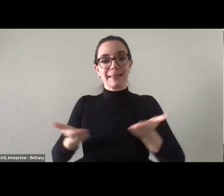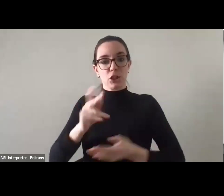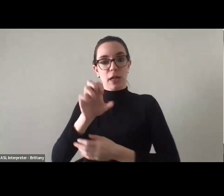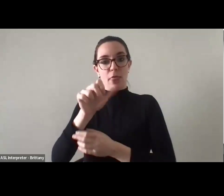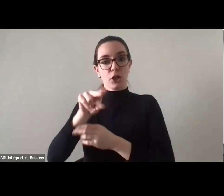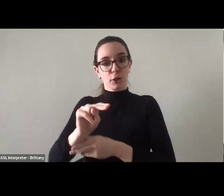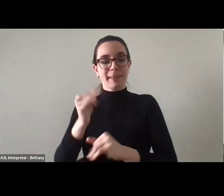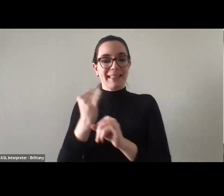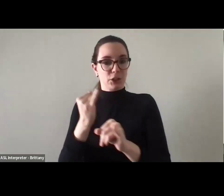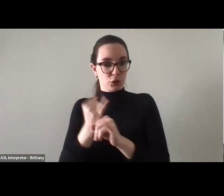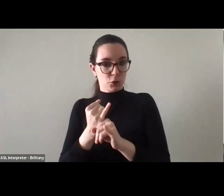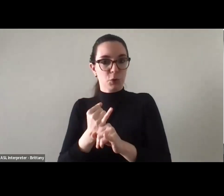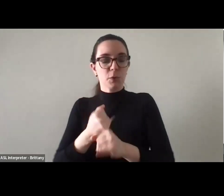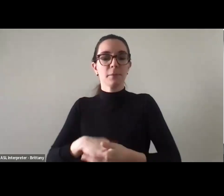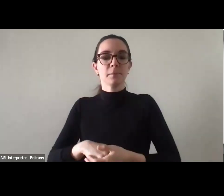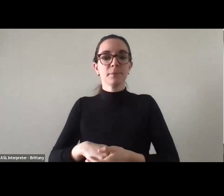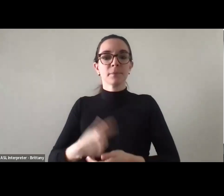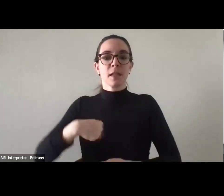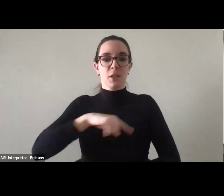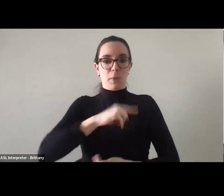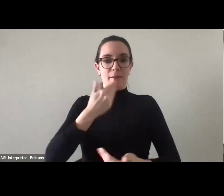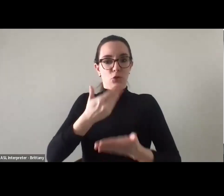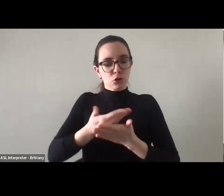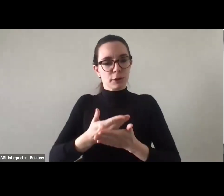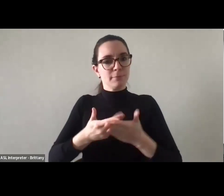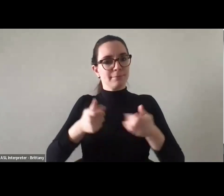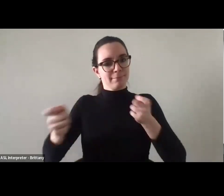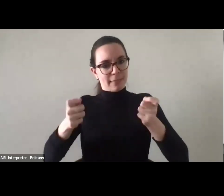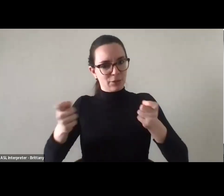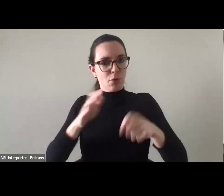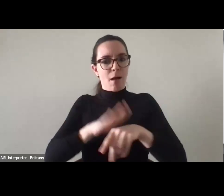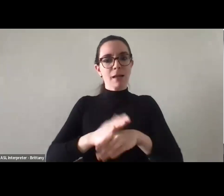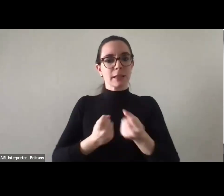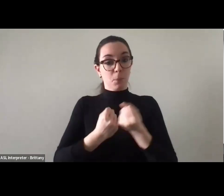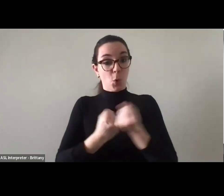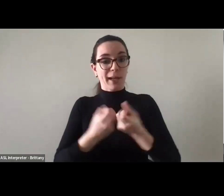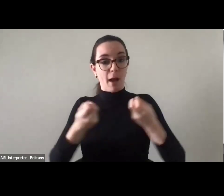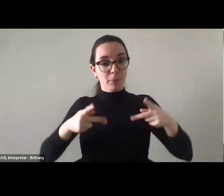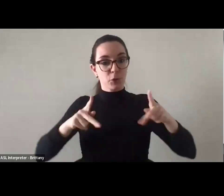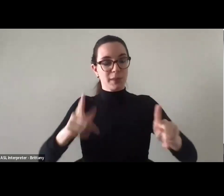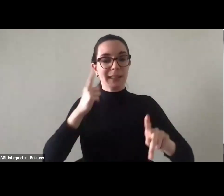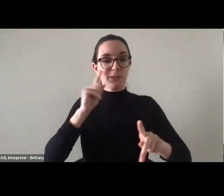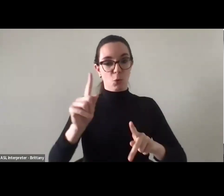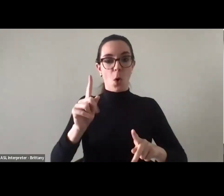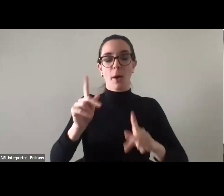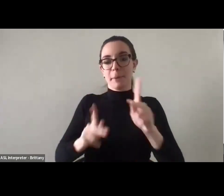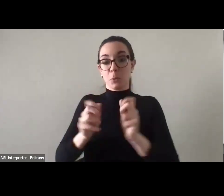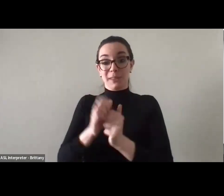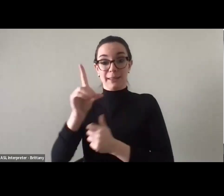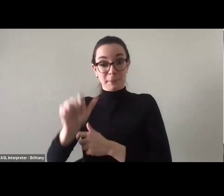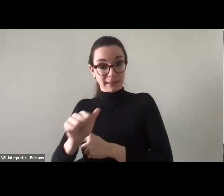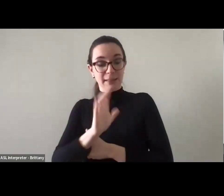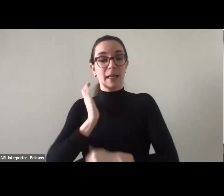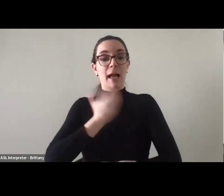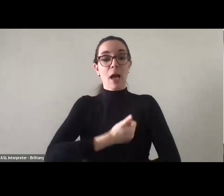Office of Apprenticeship here at DOL. We have a good handle on supporting opportunities for these career seekers. And our work at ODEP has been